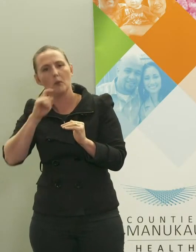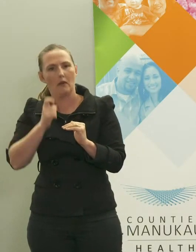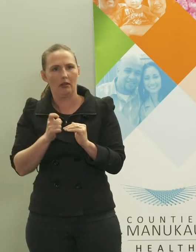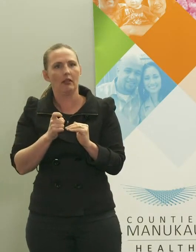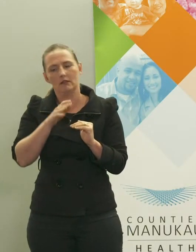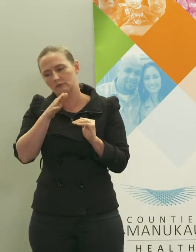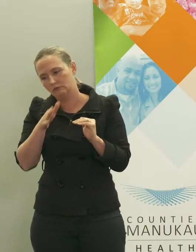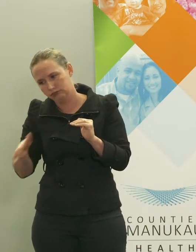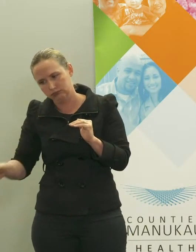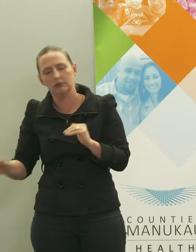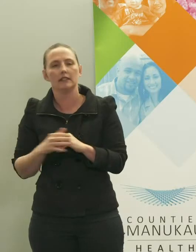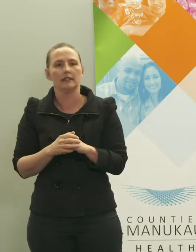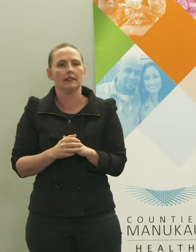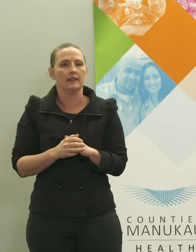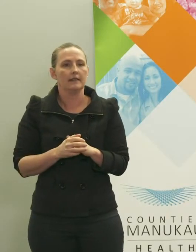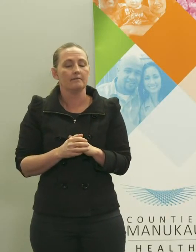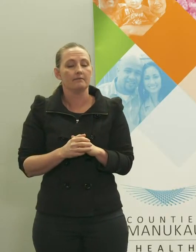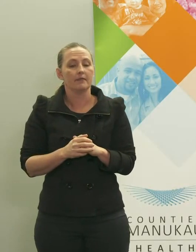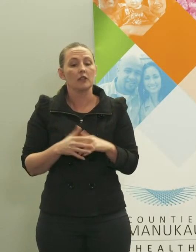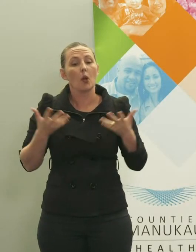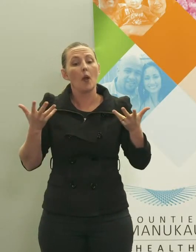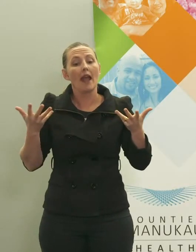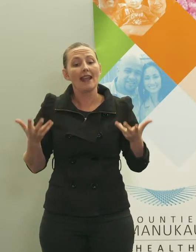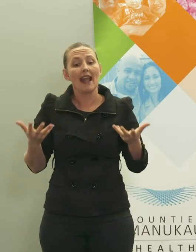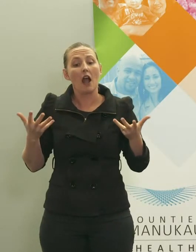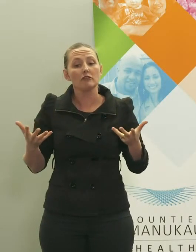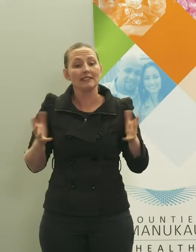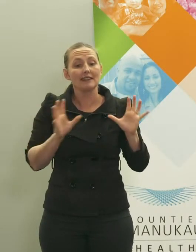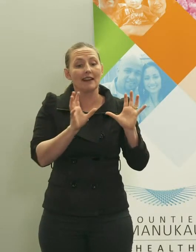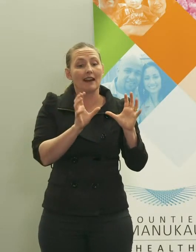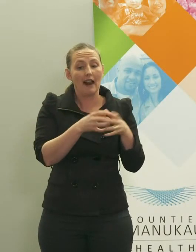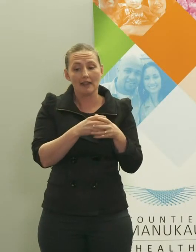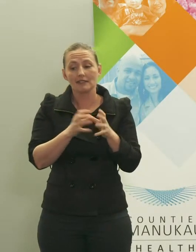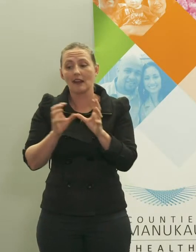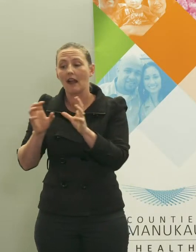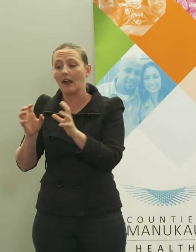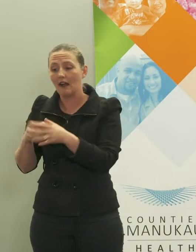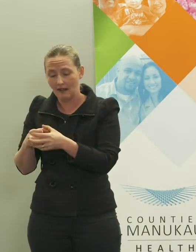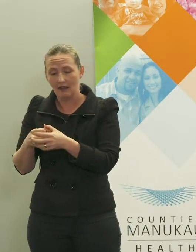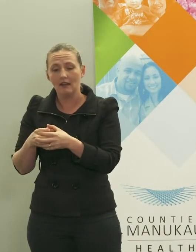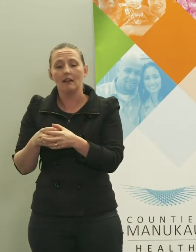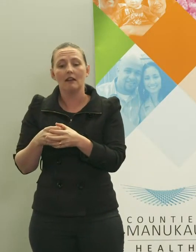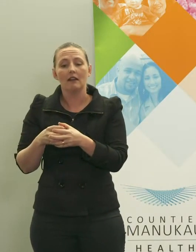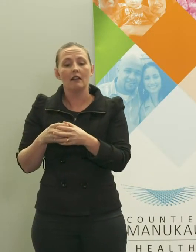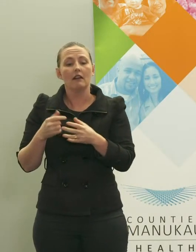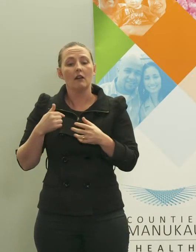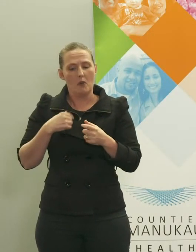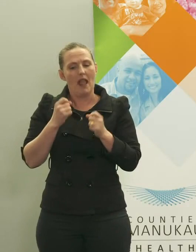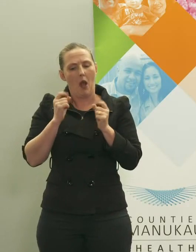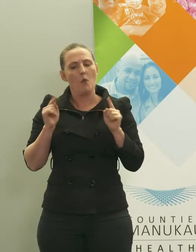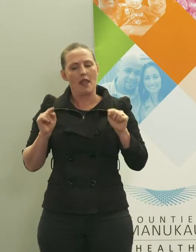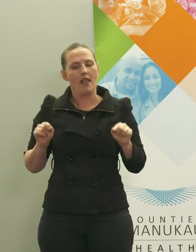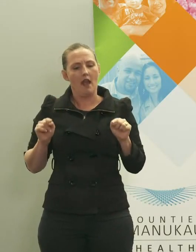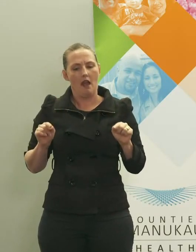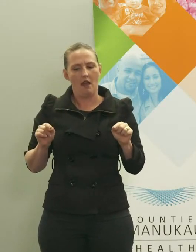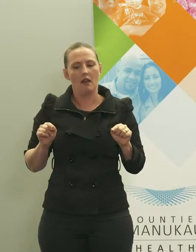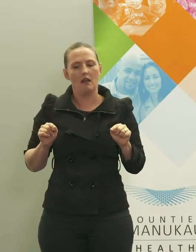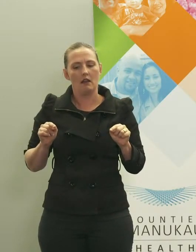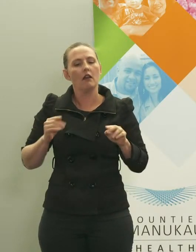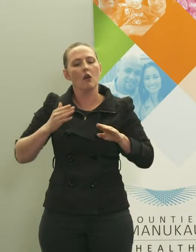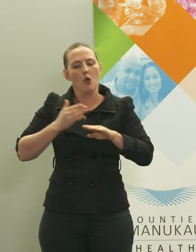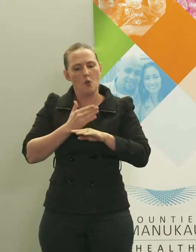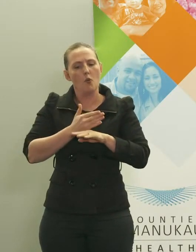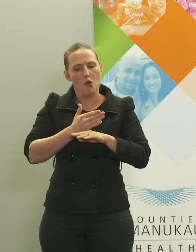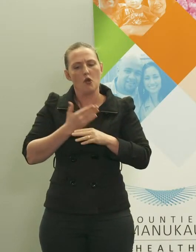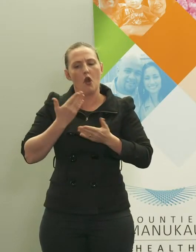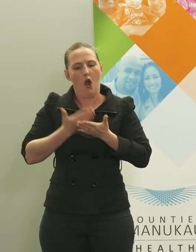current clusters that we're aware of and working on, we believe we have well